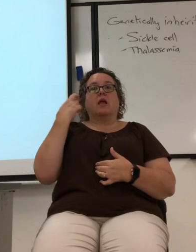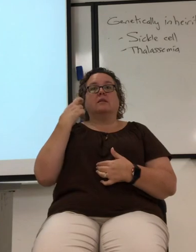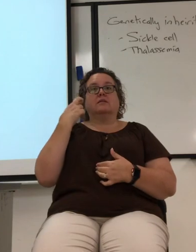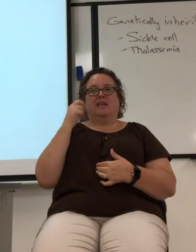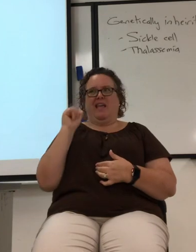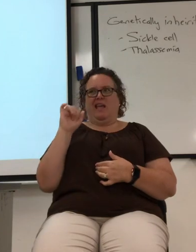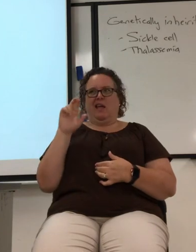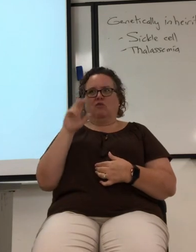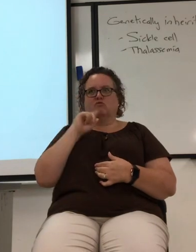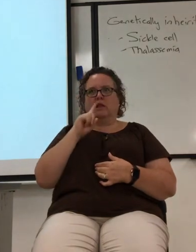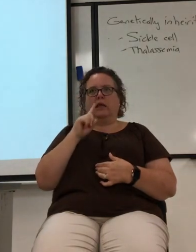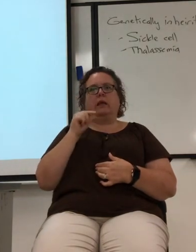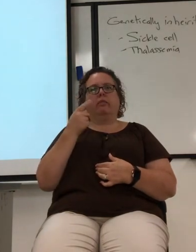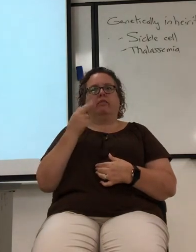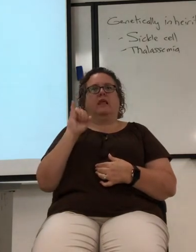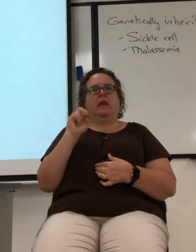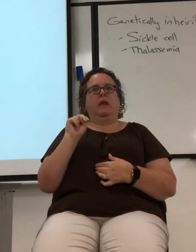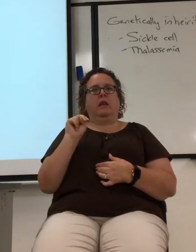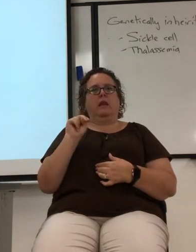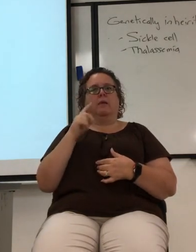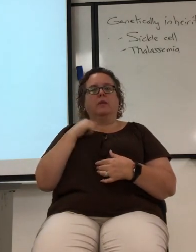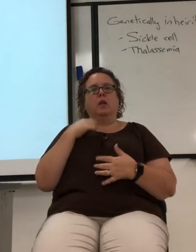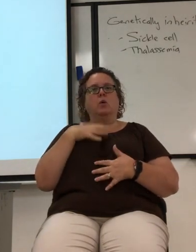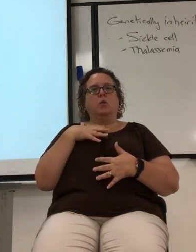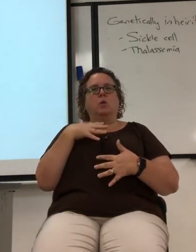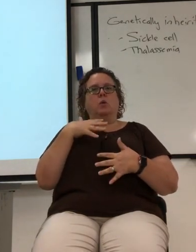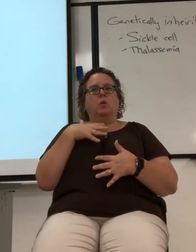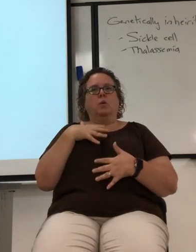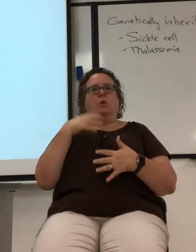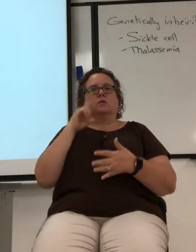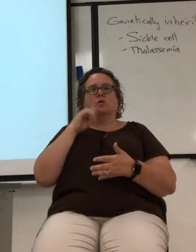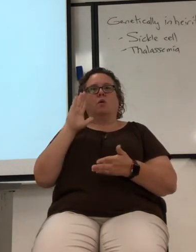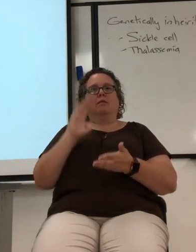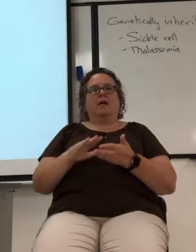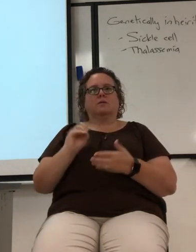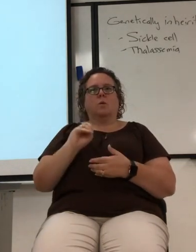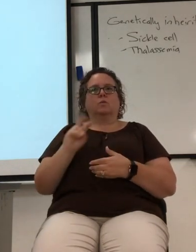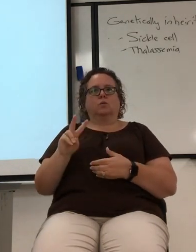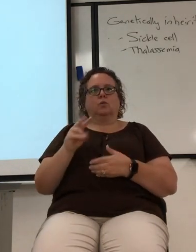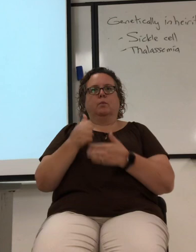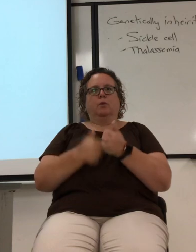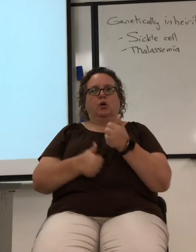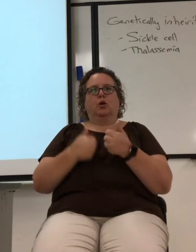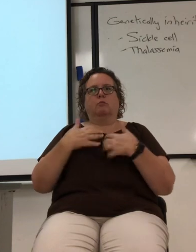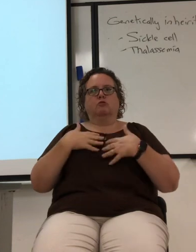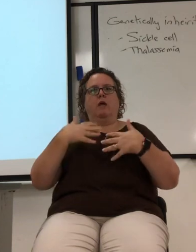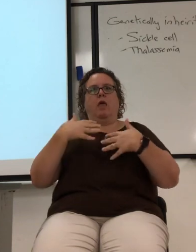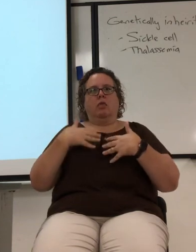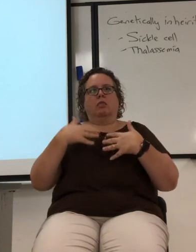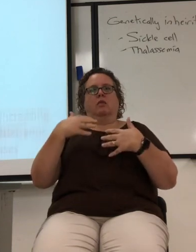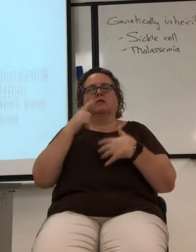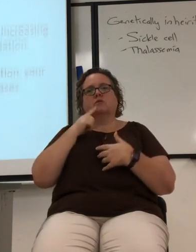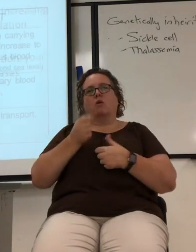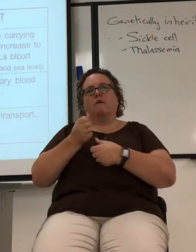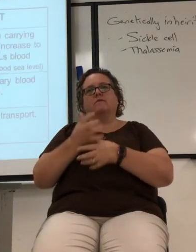thin. So you're getting less O2 per breath, and the body reacts to that. So here are the effects of